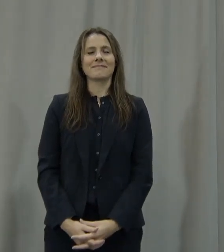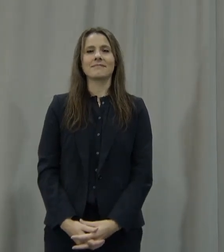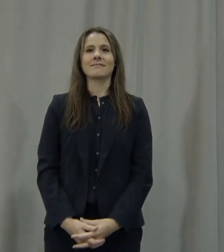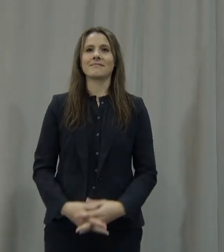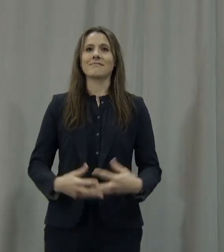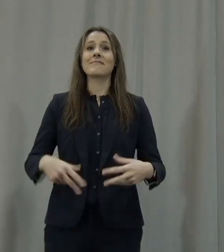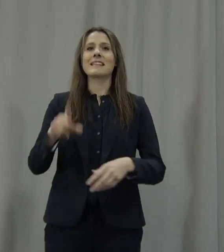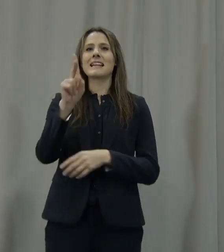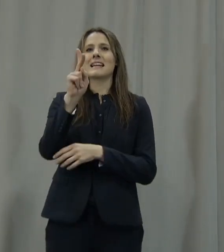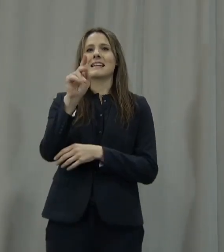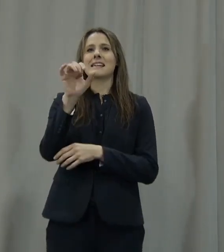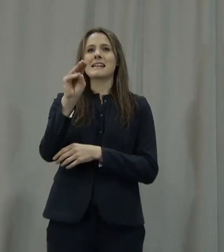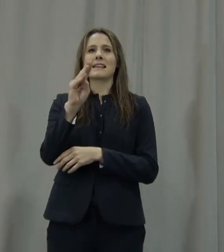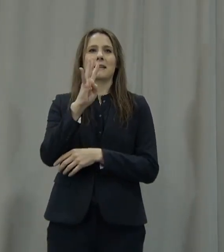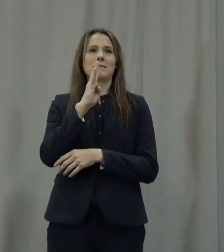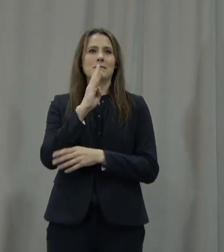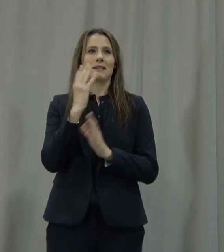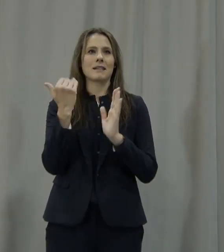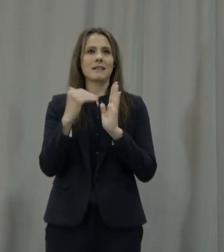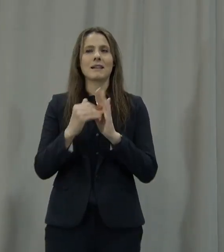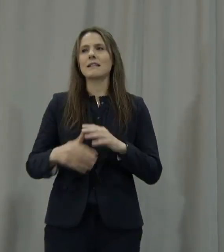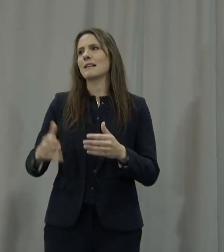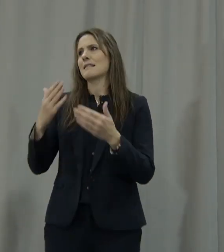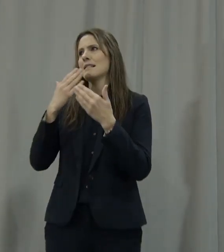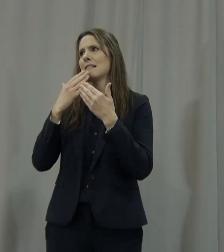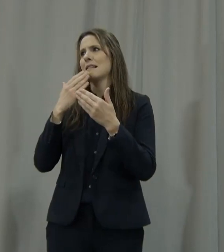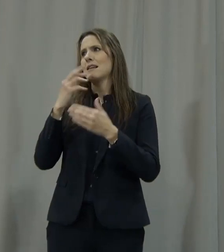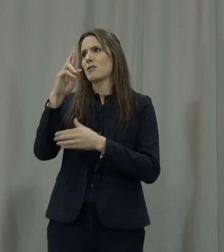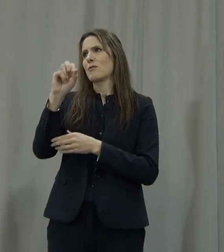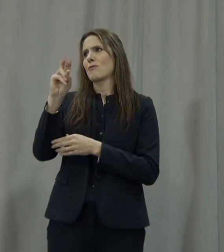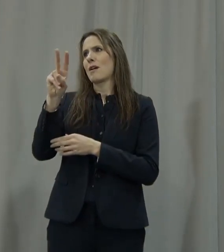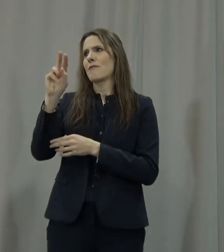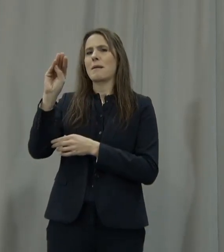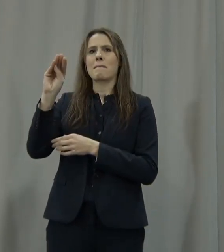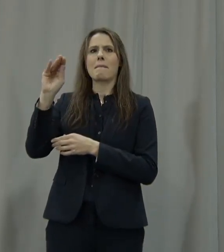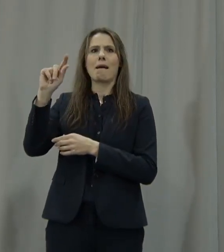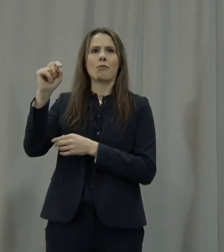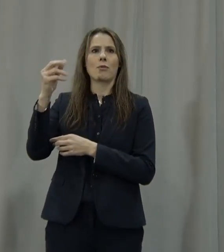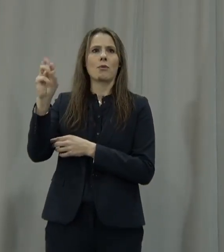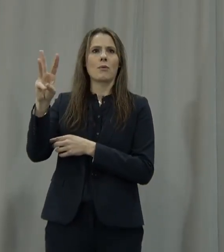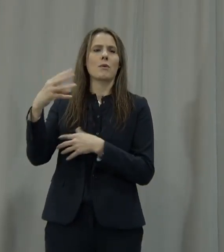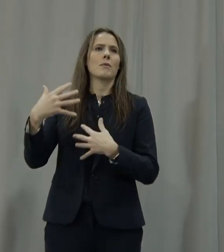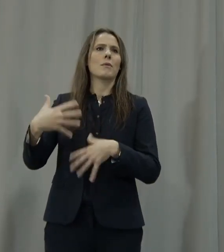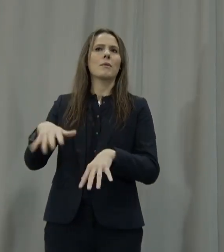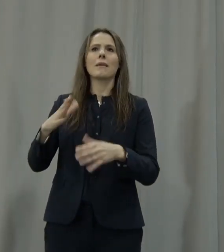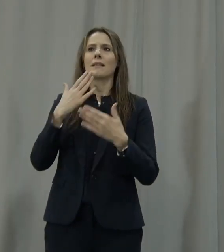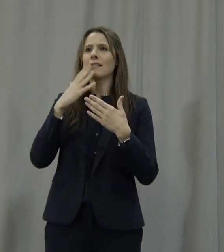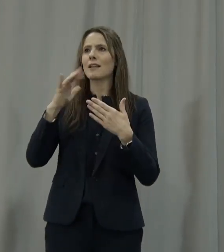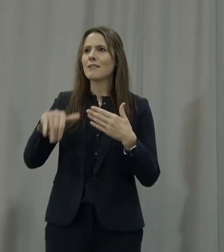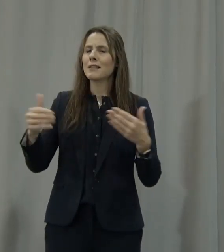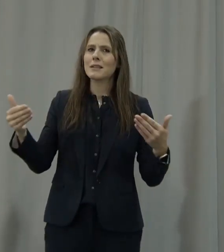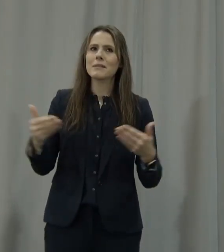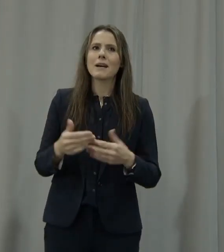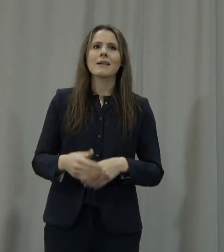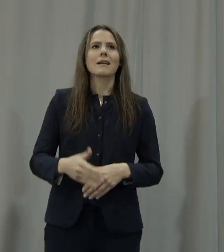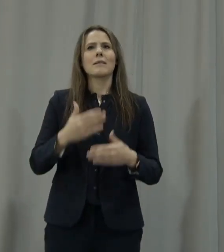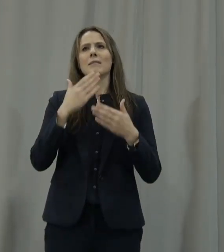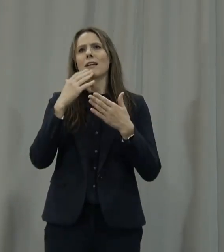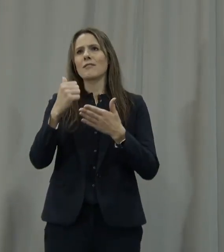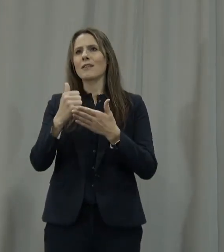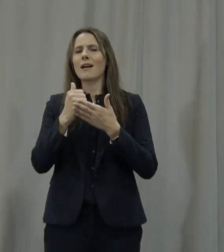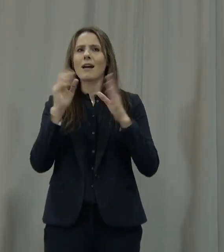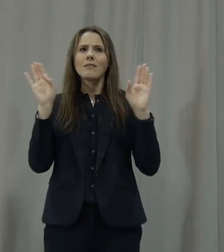This is Kim speaking, and I want to thank Reverend Matthew for welcoming us, getting us